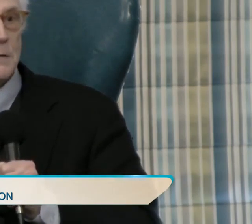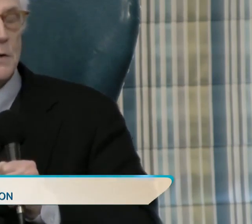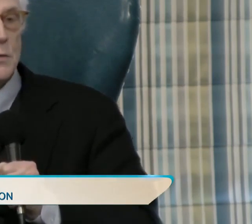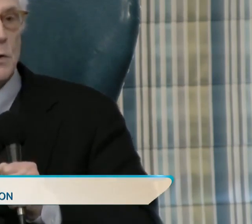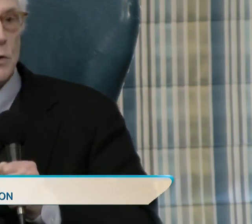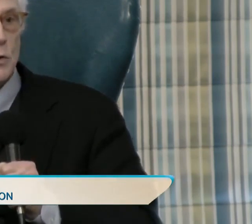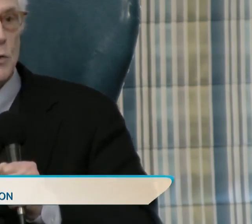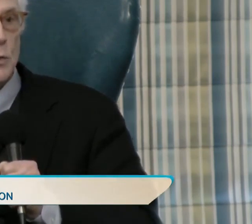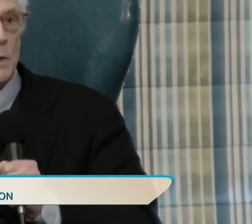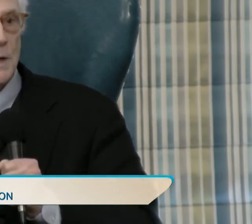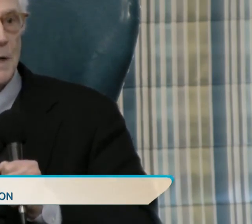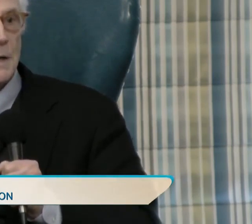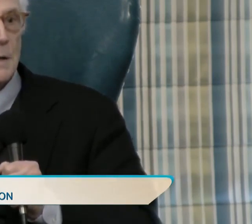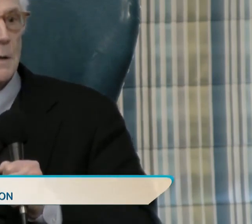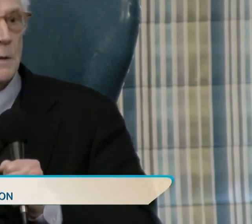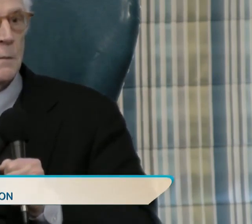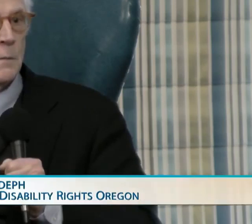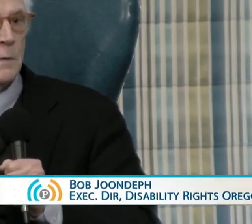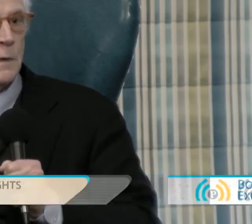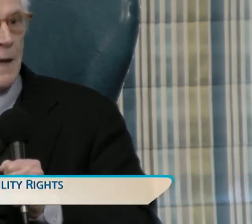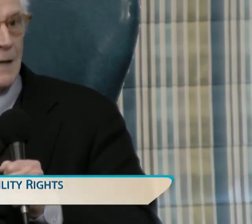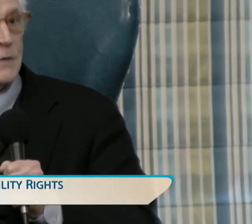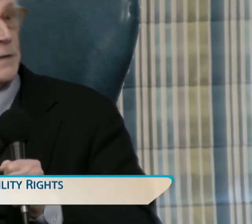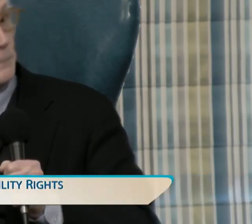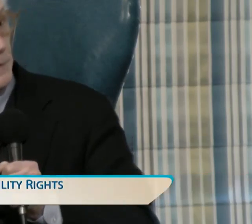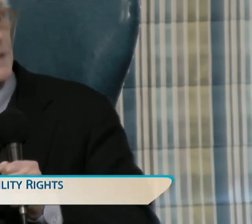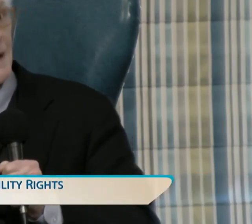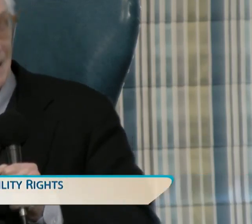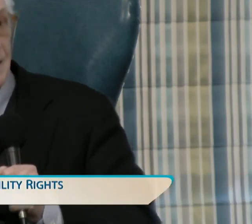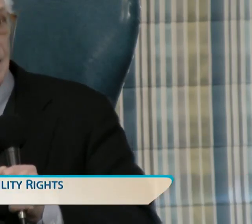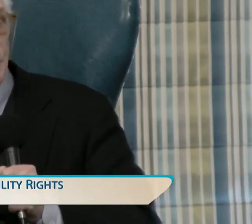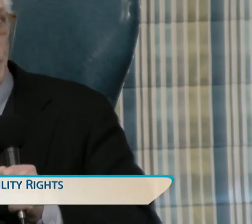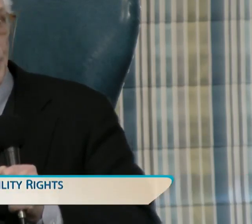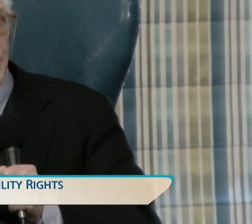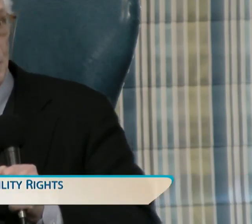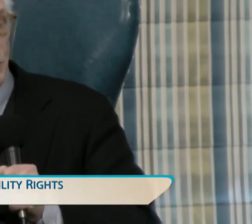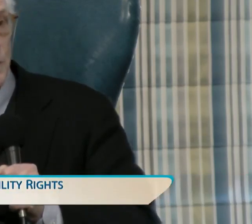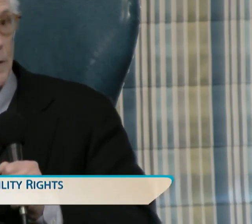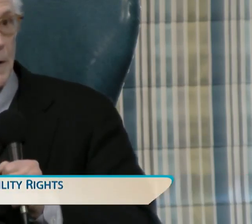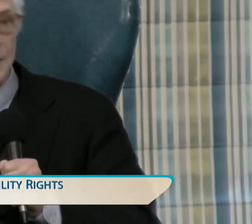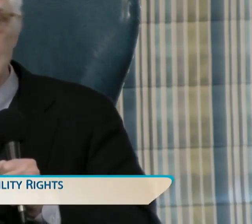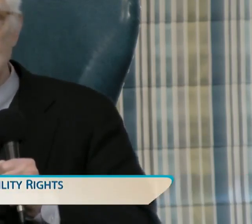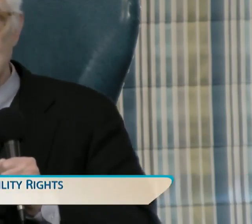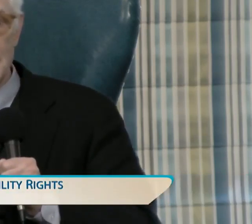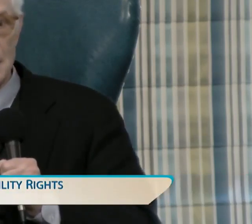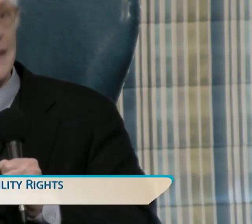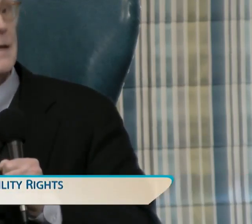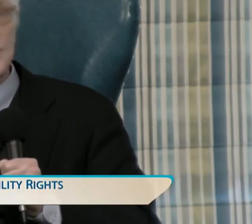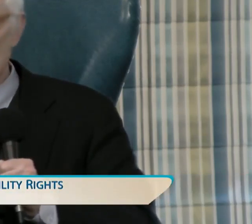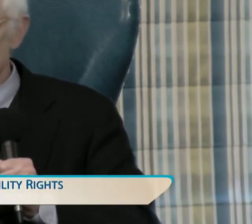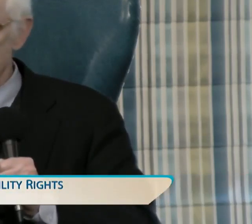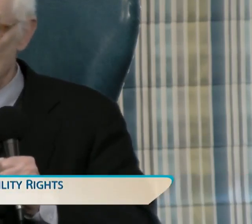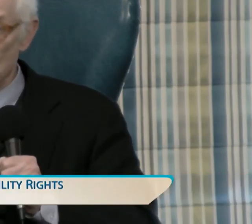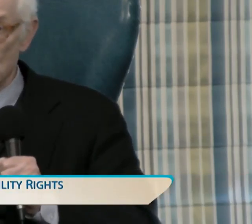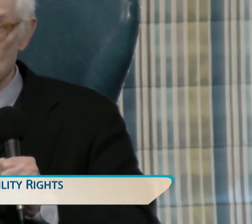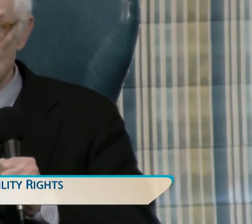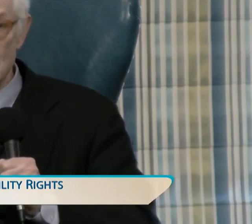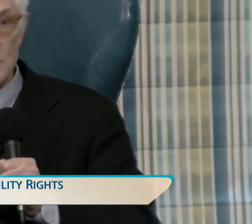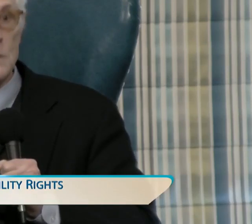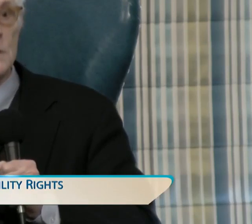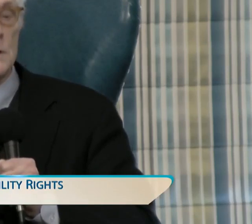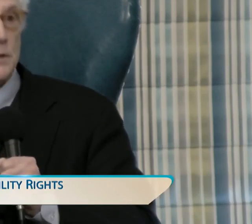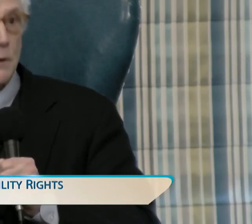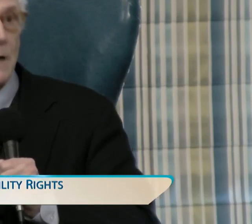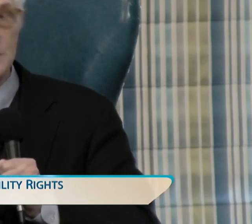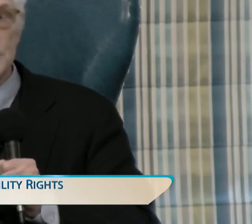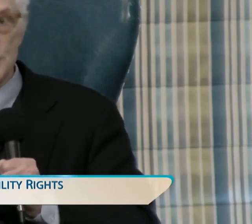has an individual who can actually fit a need for that employer, and that liaison, if you will, is